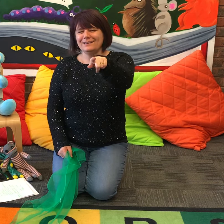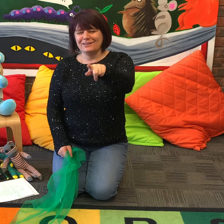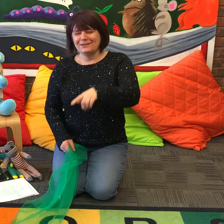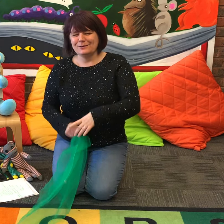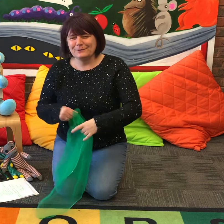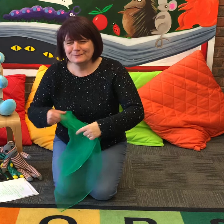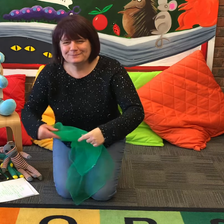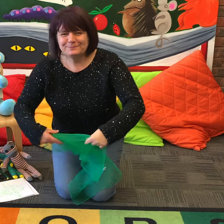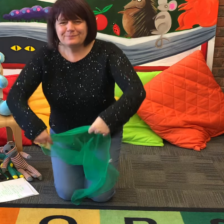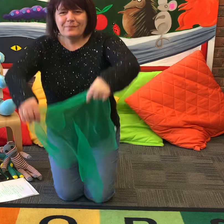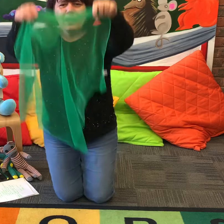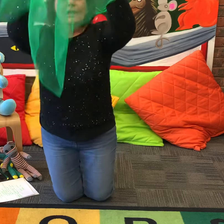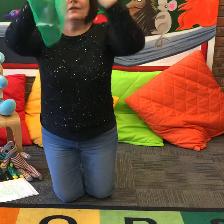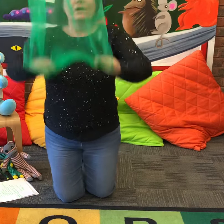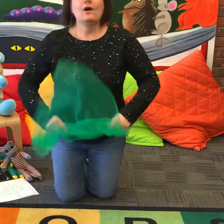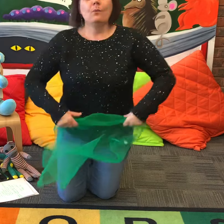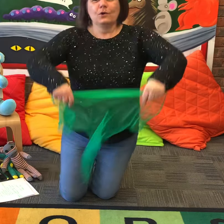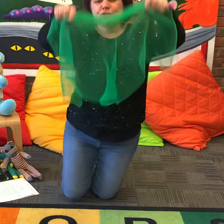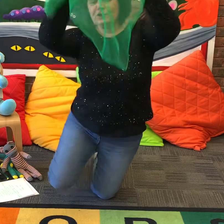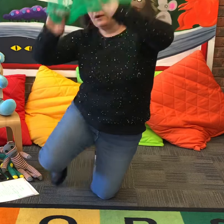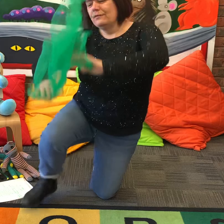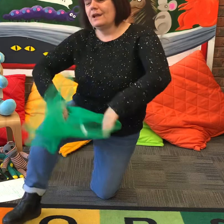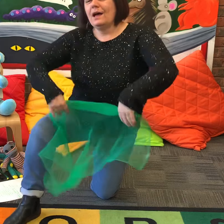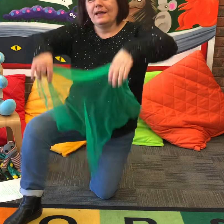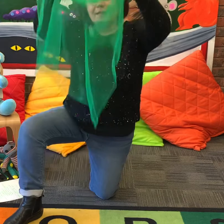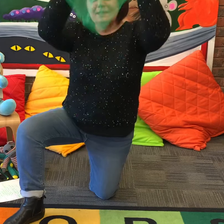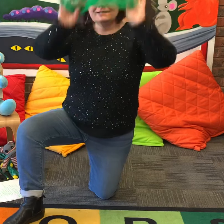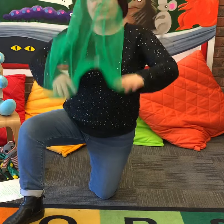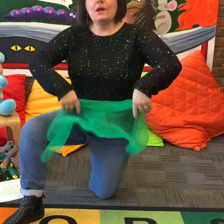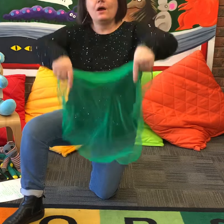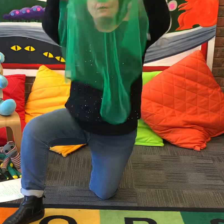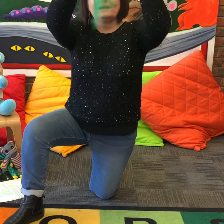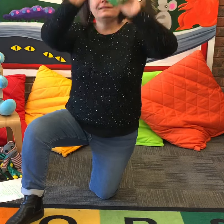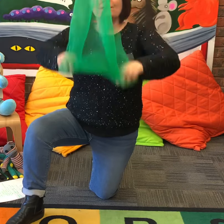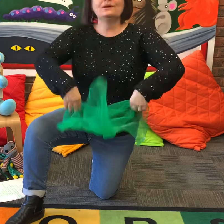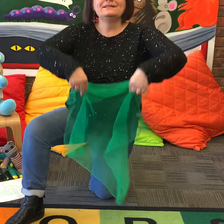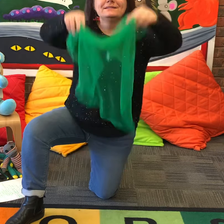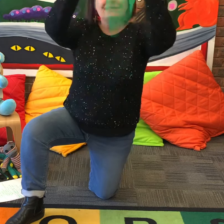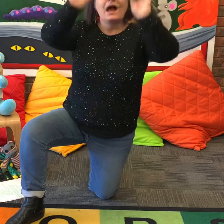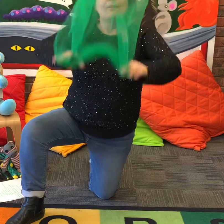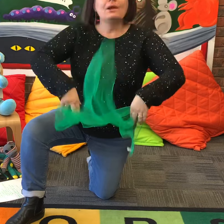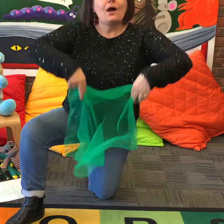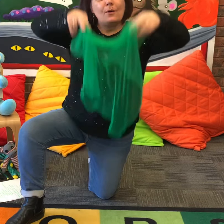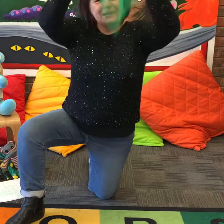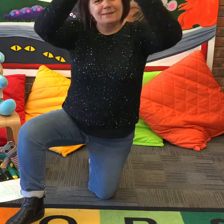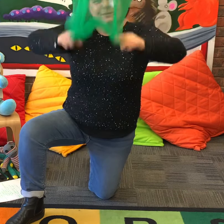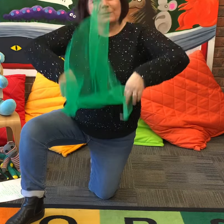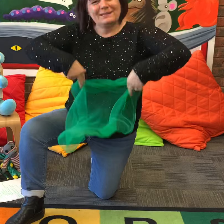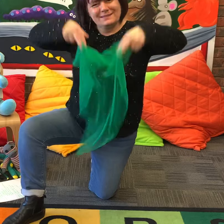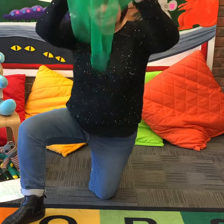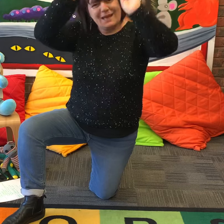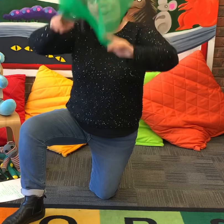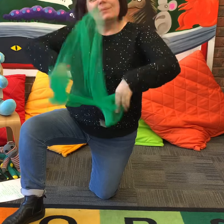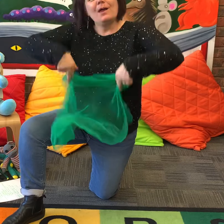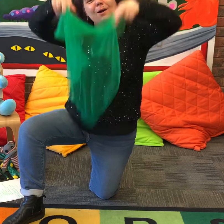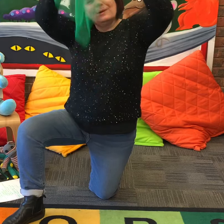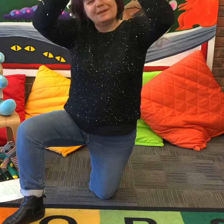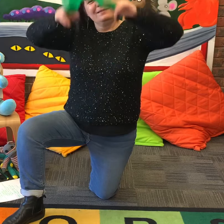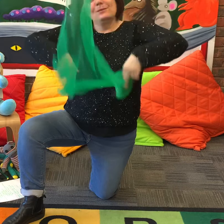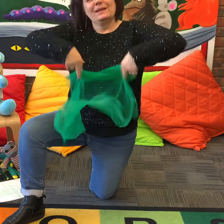you. The washing on the line is blowing in the wind, blowing in the wind, blowing in the wind.